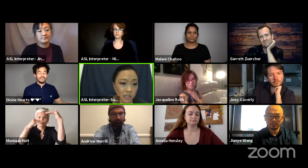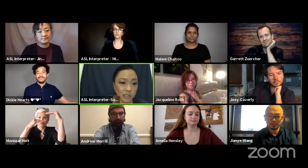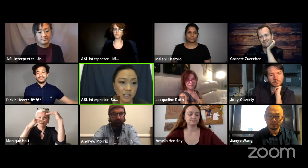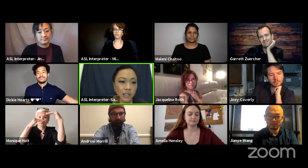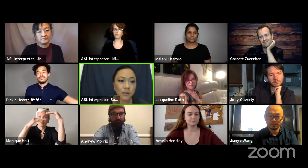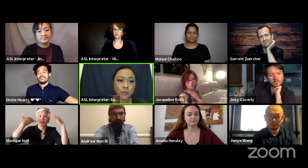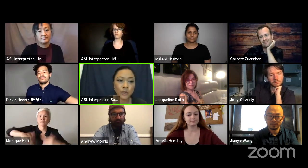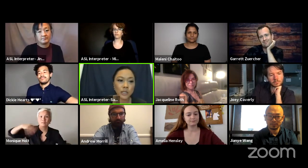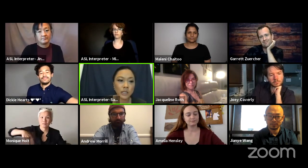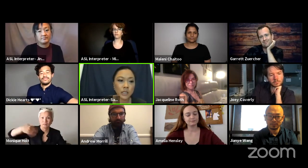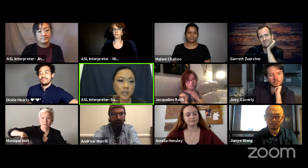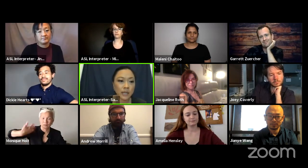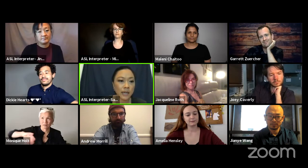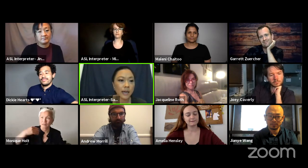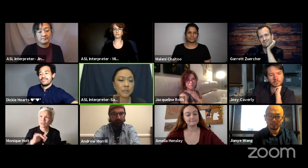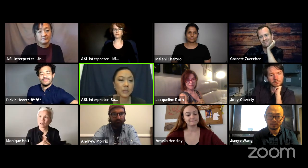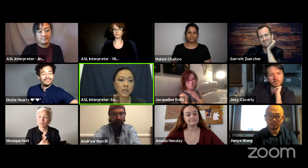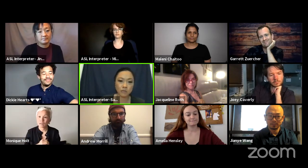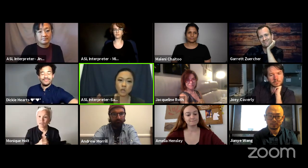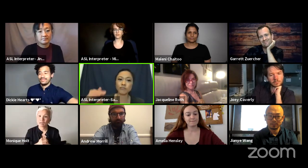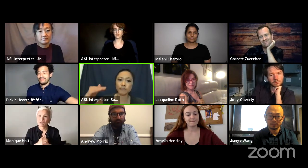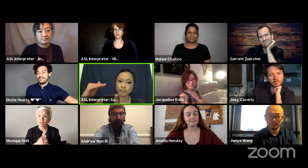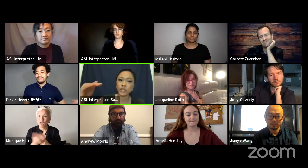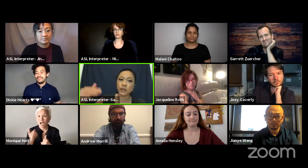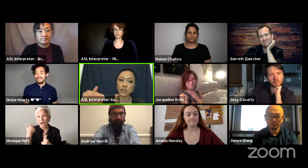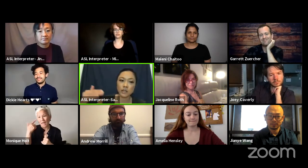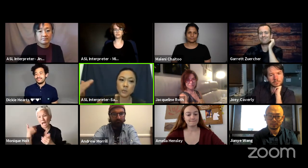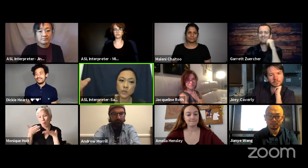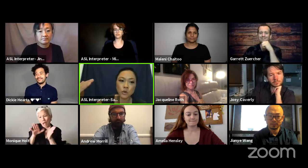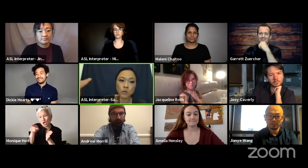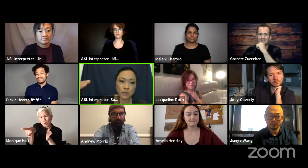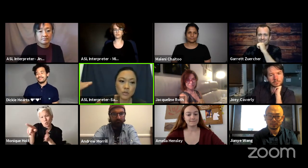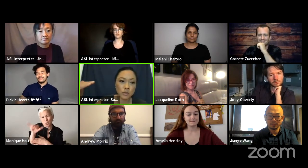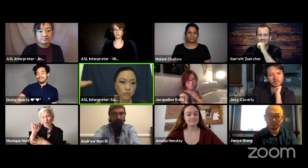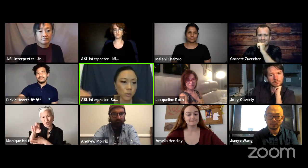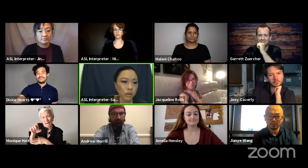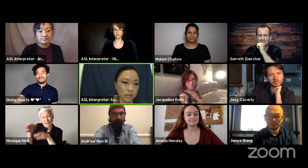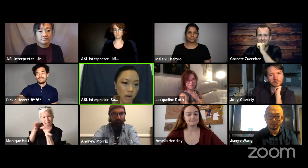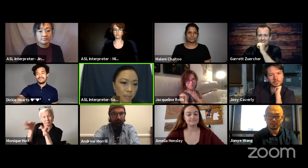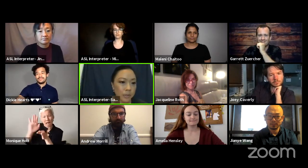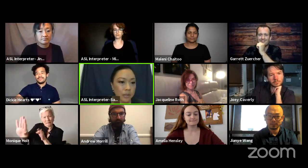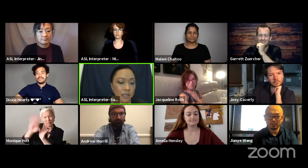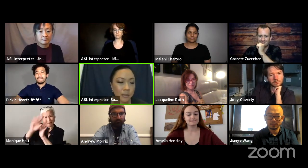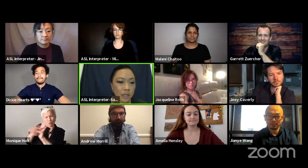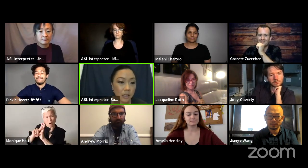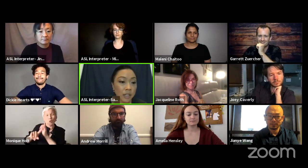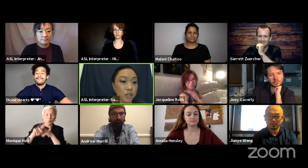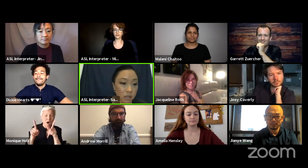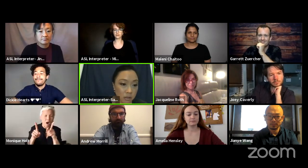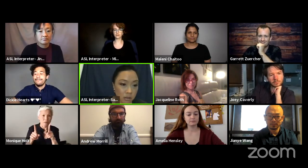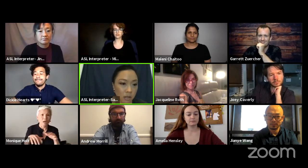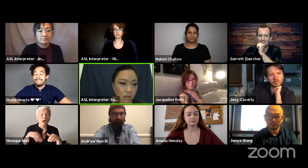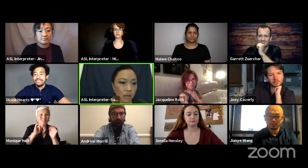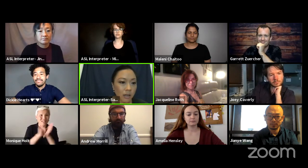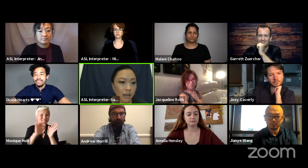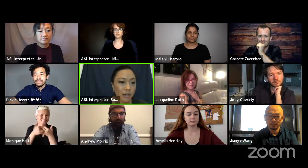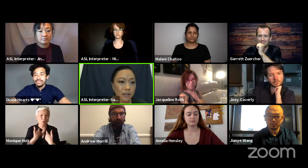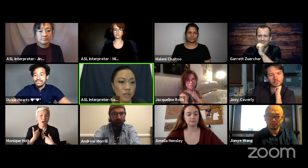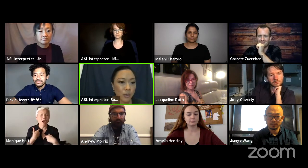Ye really kind of had me, you know, thinking that he was almost toward the top in the nation. And so I